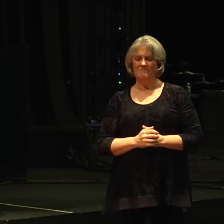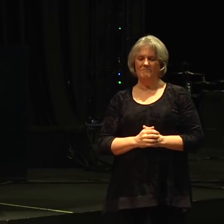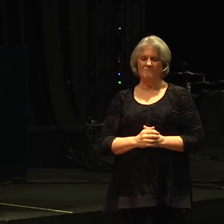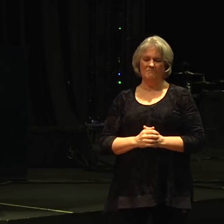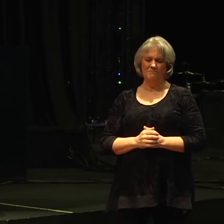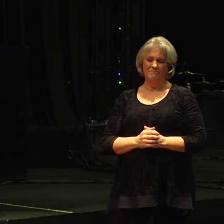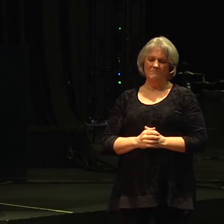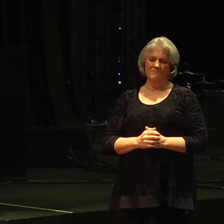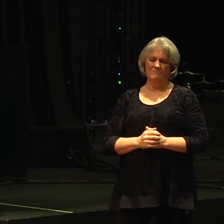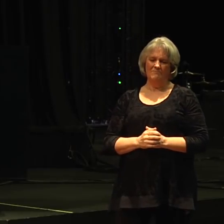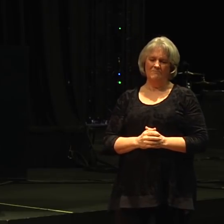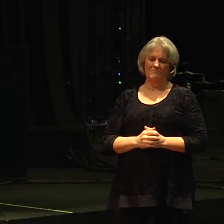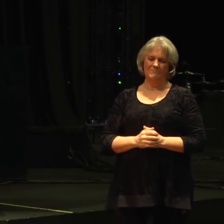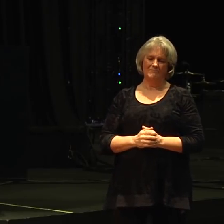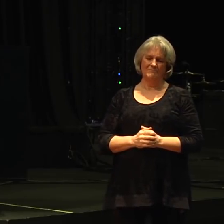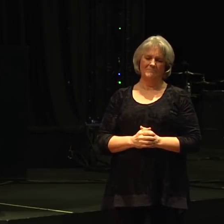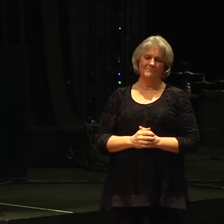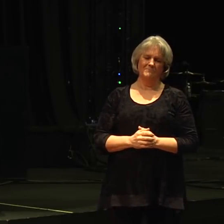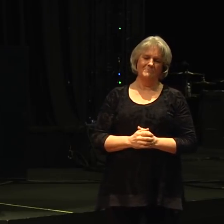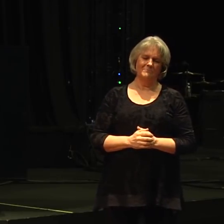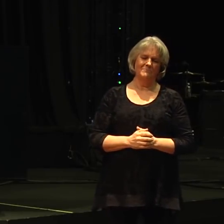Do some crafts.